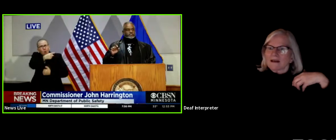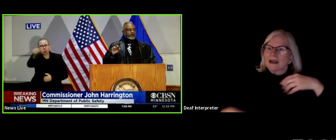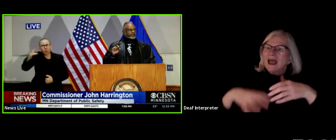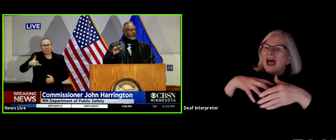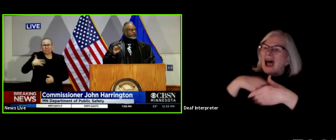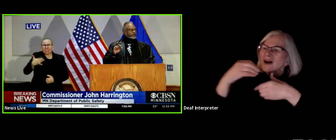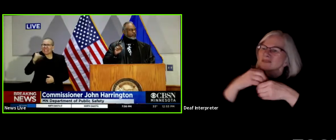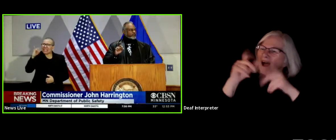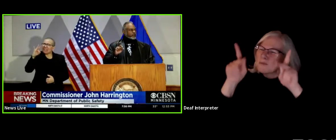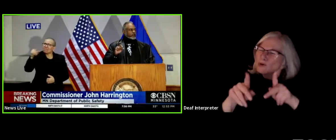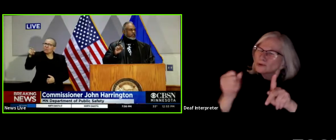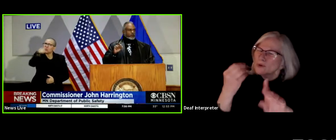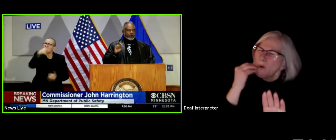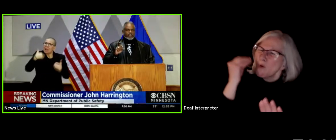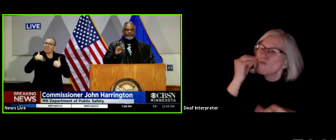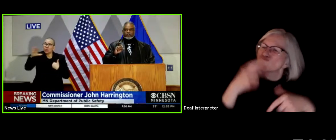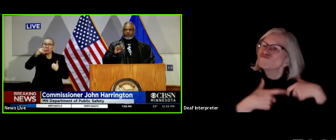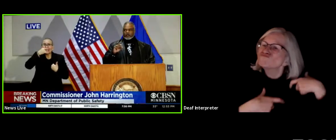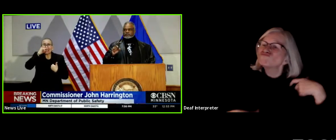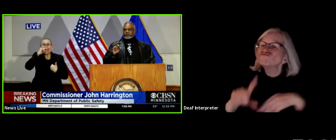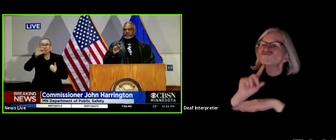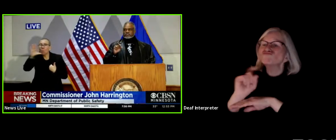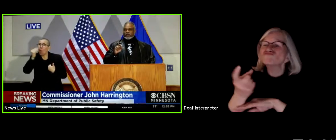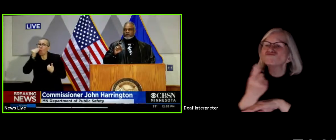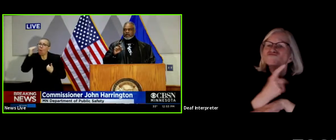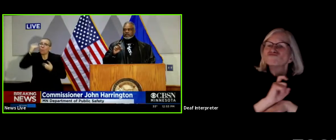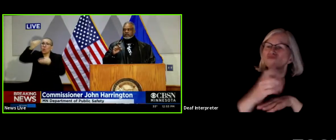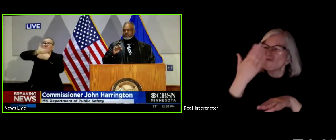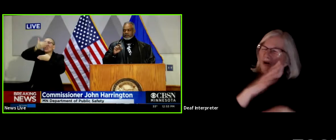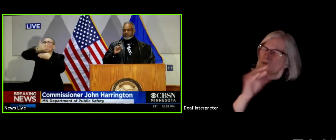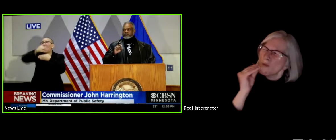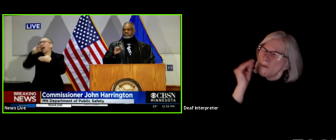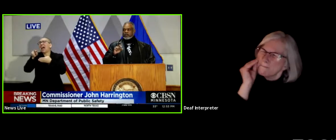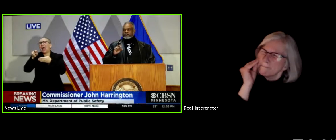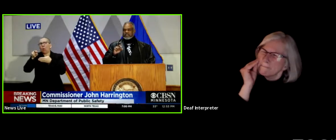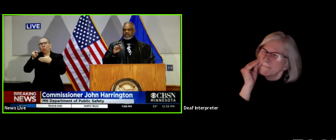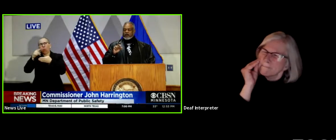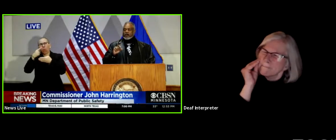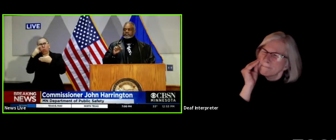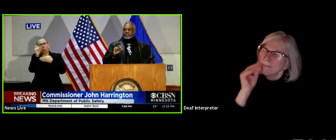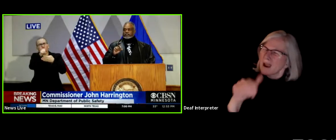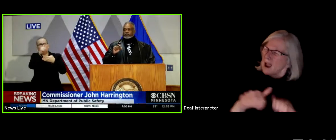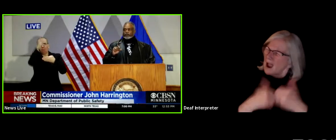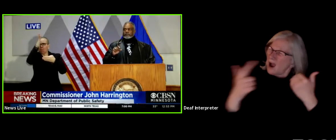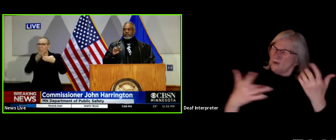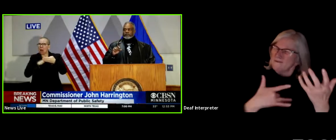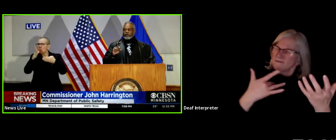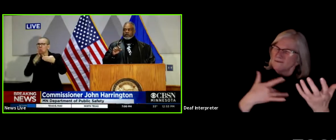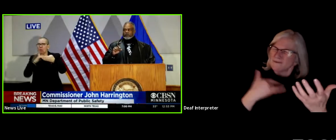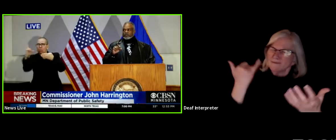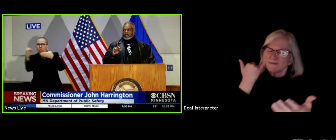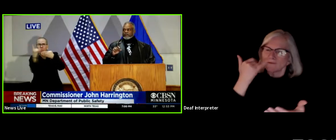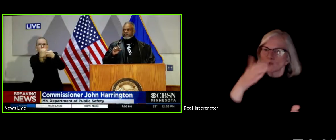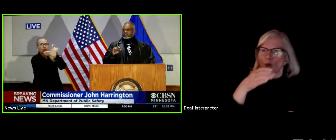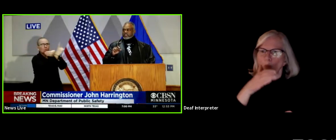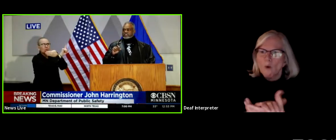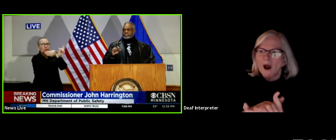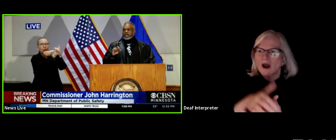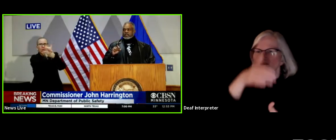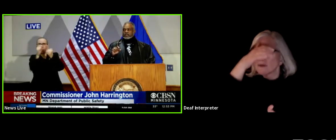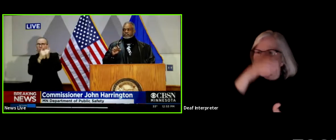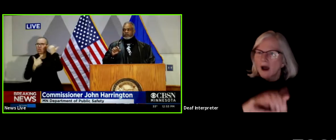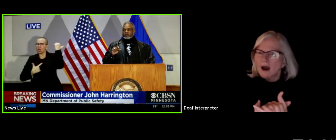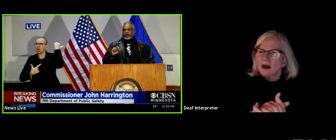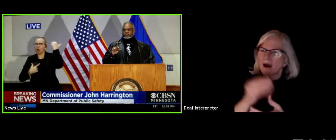by themselves? How would you feel if your wife or your husband was at home by themselves, and all of a sudden 20 people with AR-15s